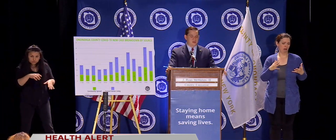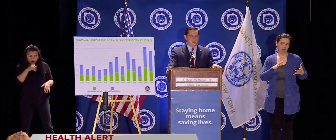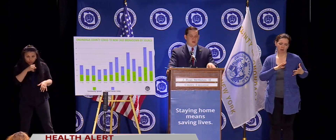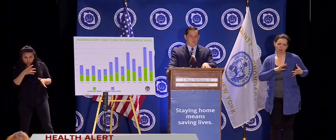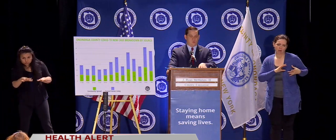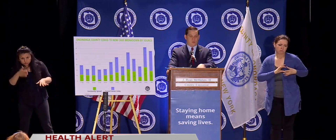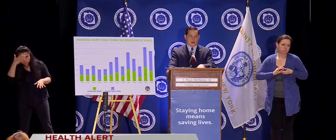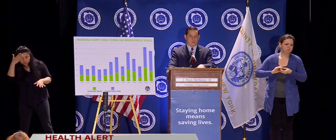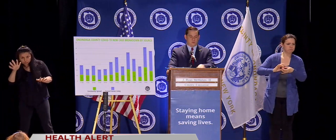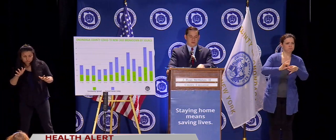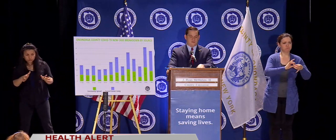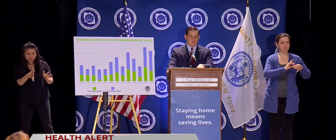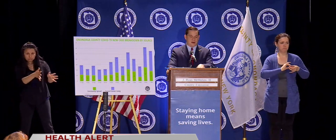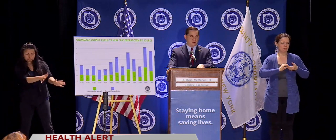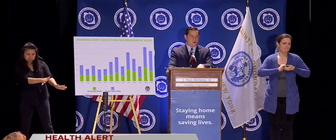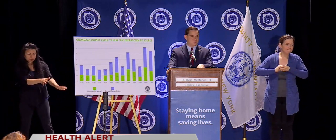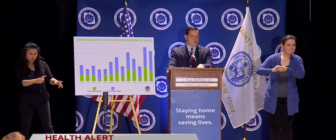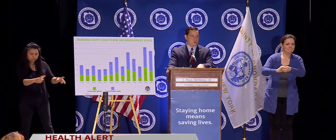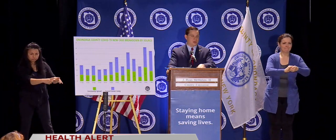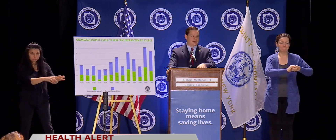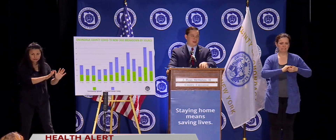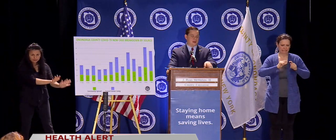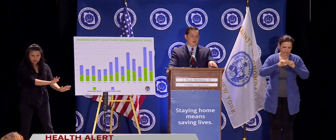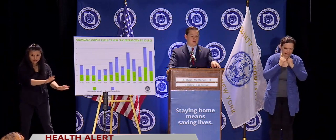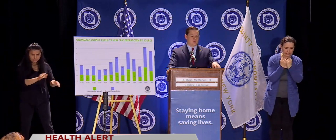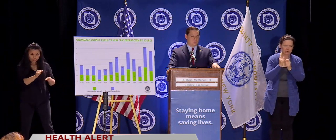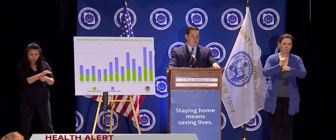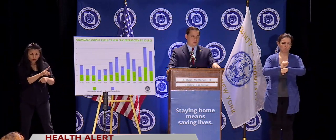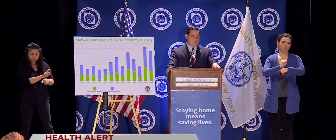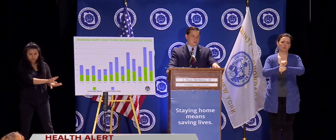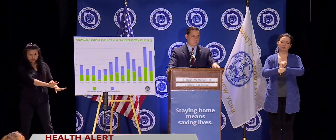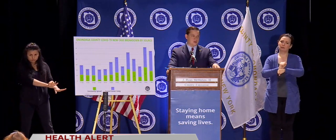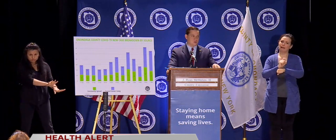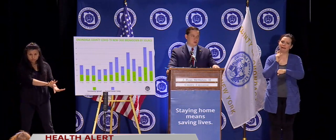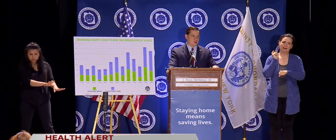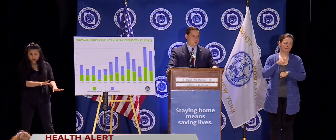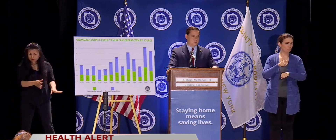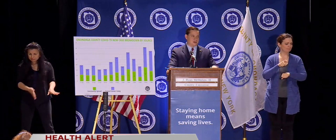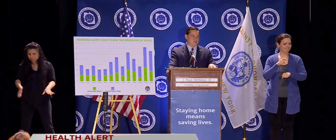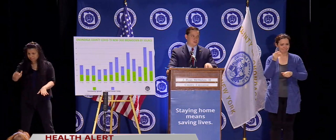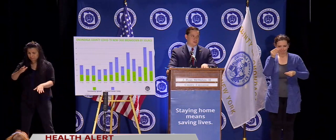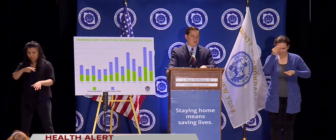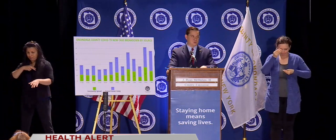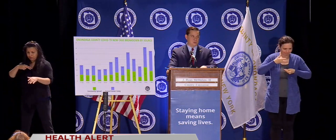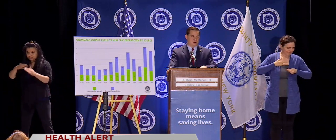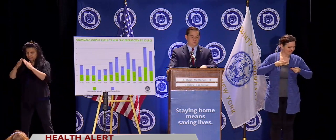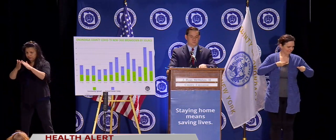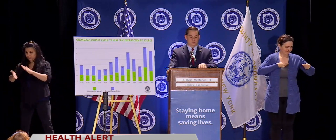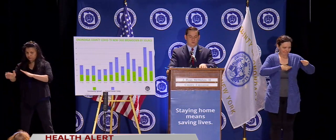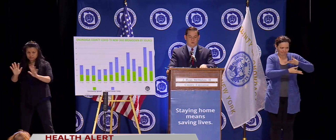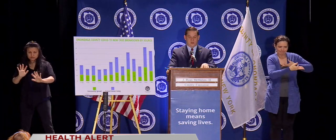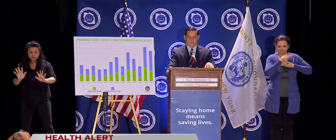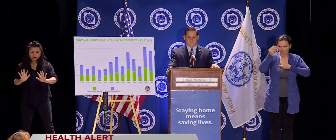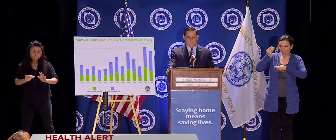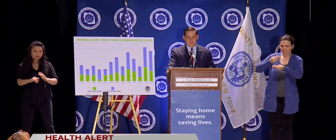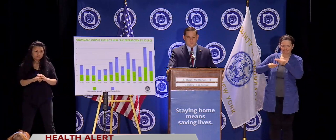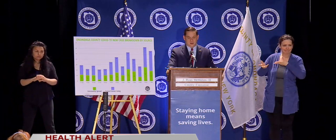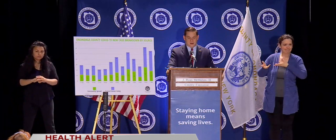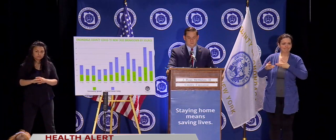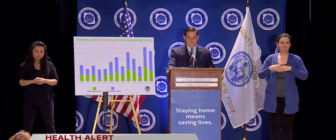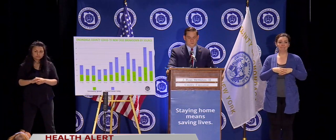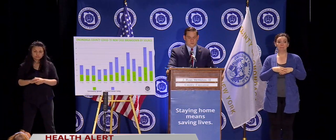forward. And then when we have the model, how this is going to work in Onondaga, we'll talk to Cayuga and Madison and Oswego and Cortland